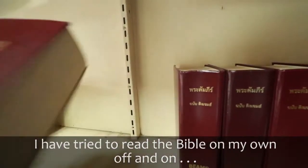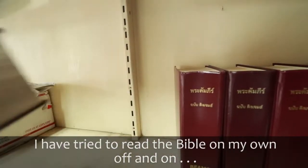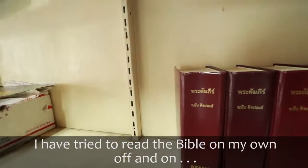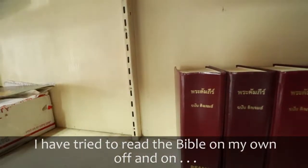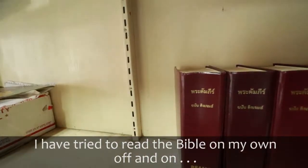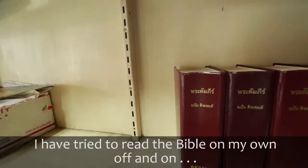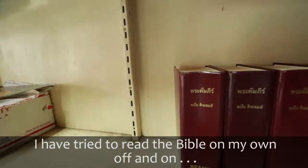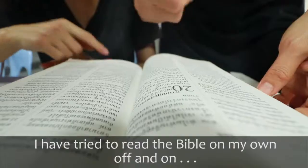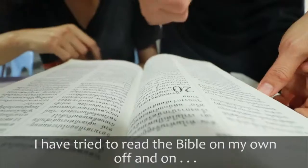Thank you.